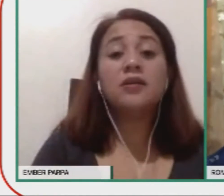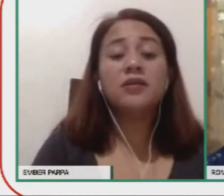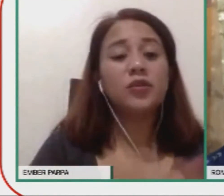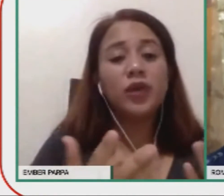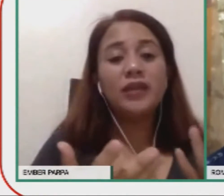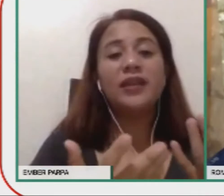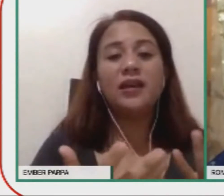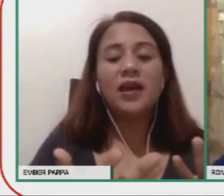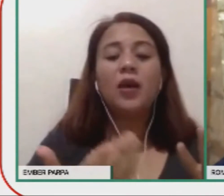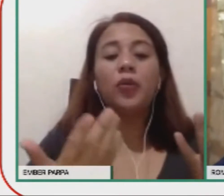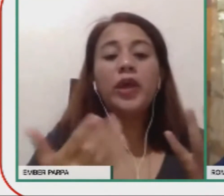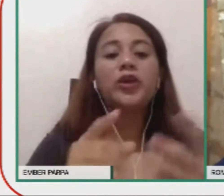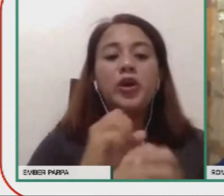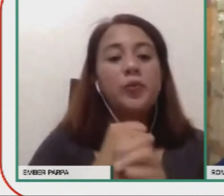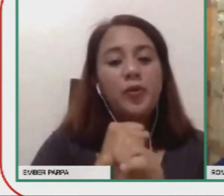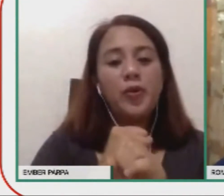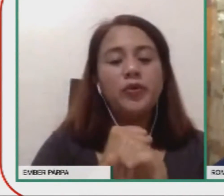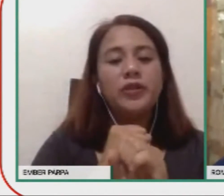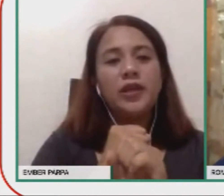Siguro, I think